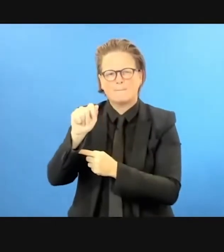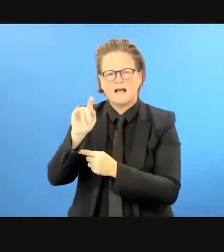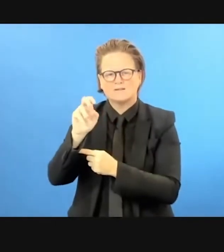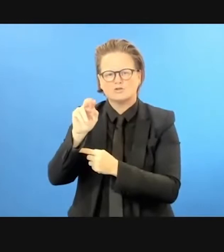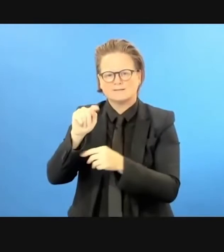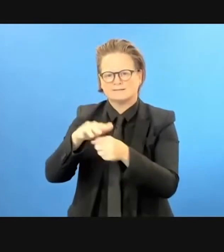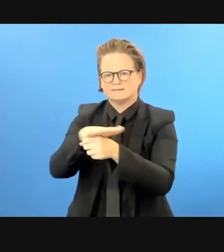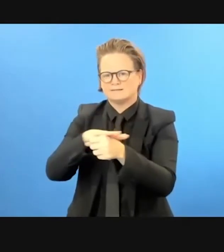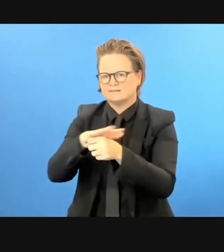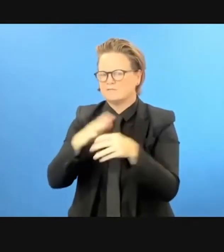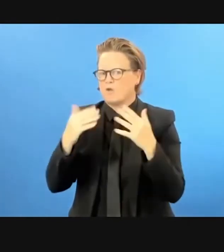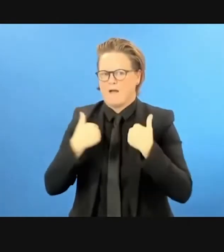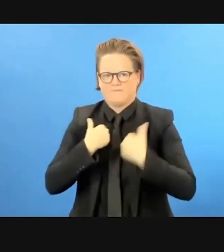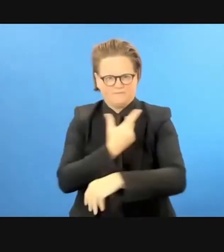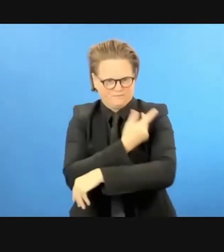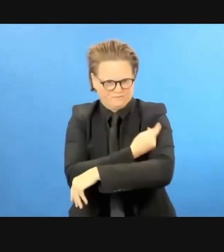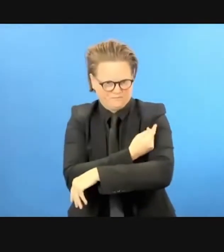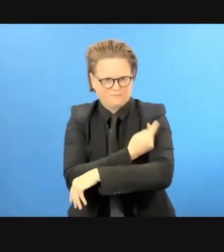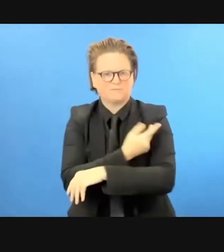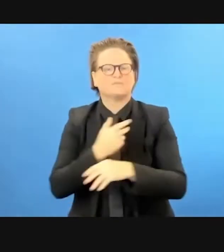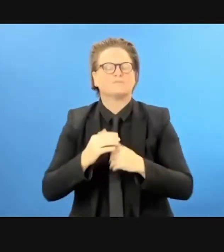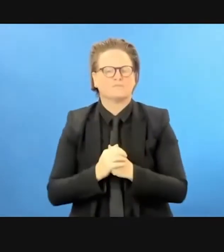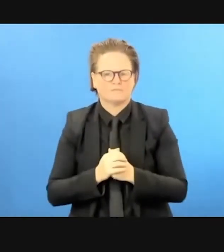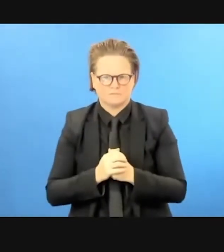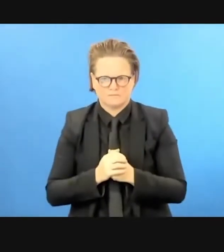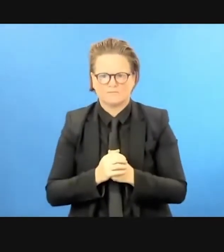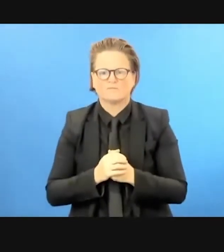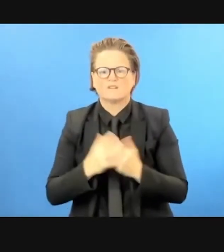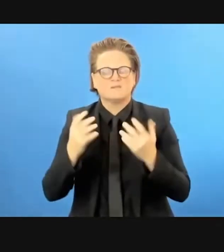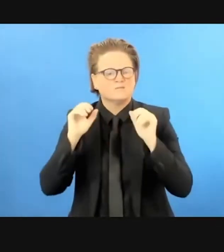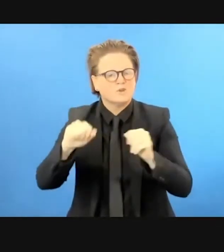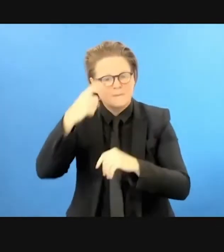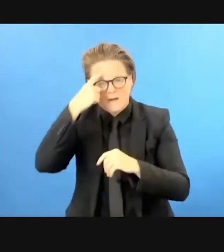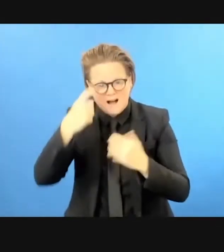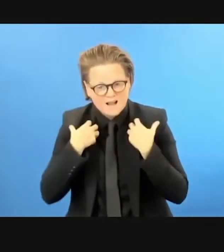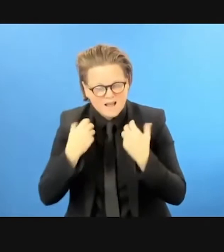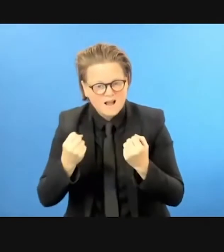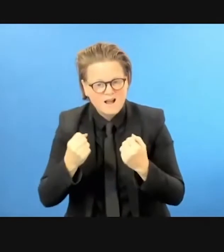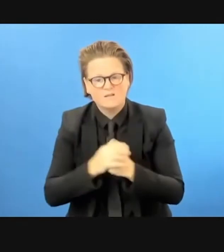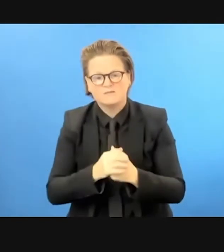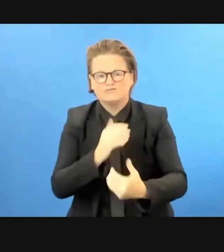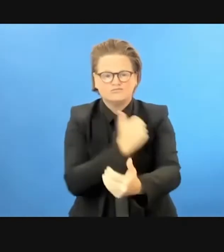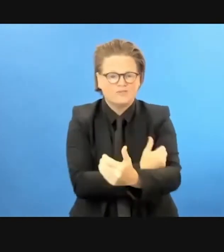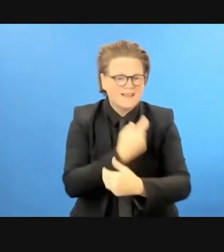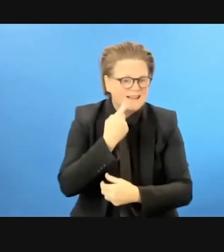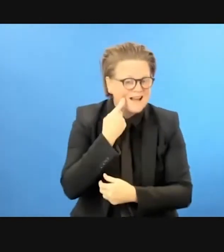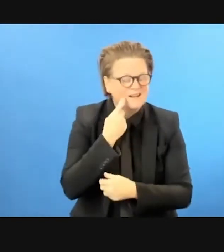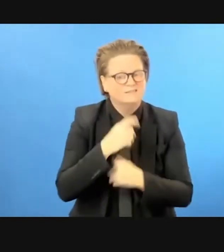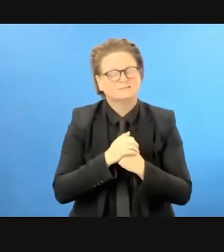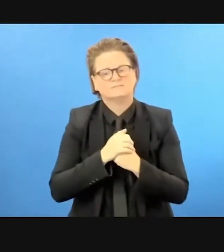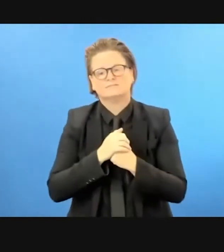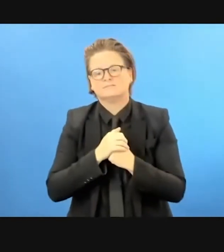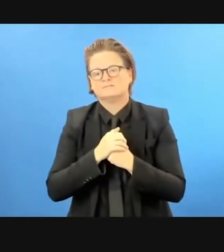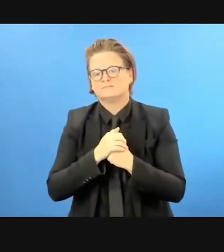For behavioral health treatment, whether it's mental health or substance use, there is an effort to have access to